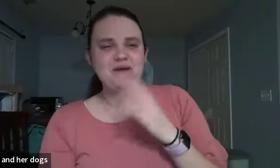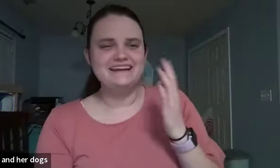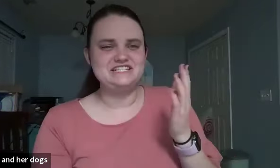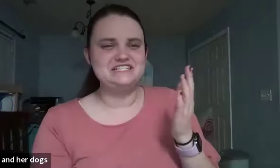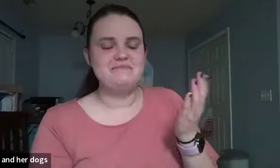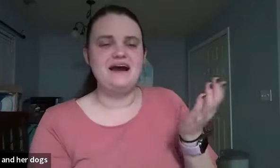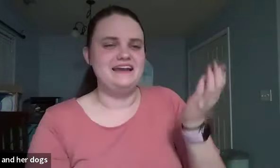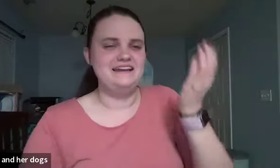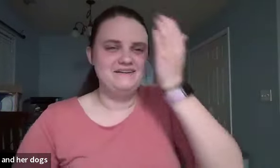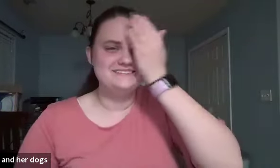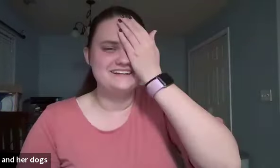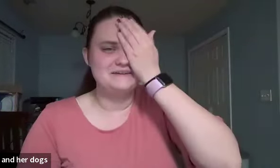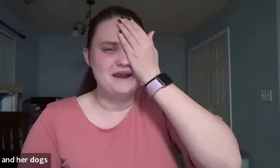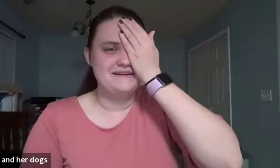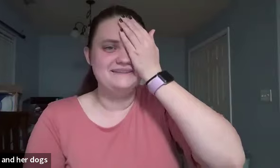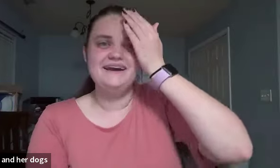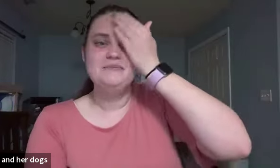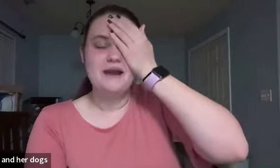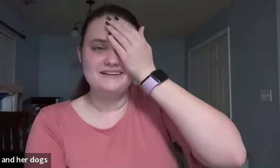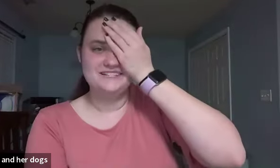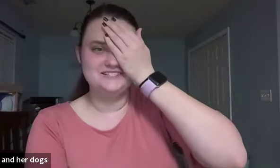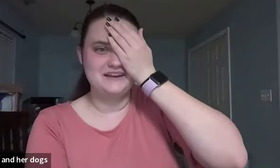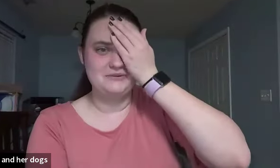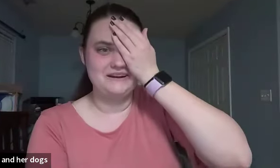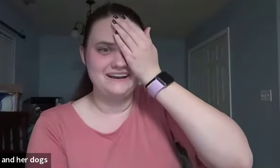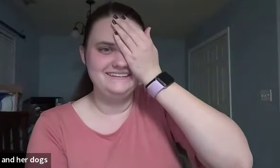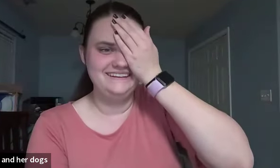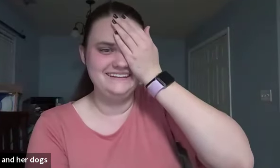why did I just say pie? No, I was trying to say pirate. Pirate is you just cover one eye.